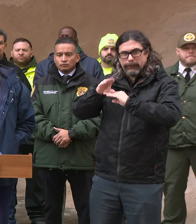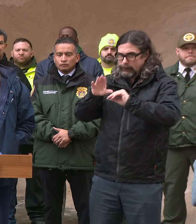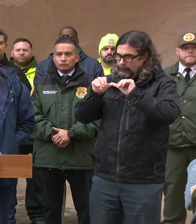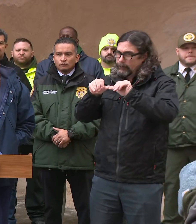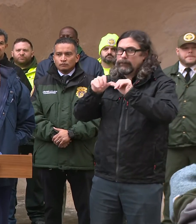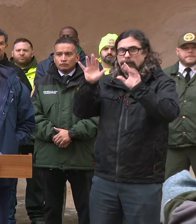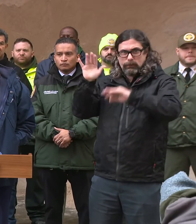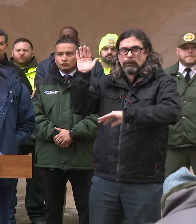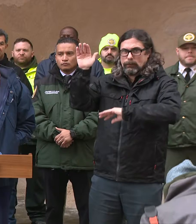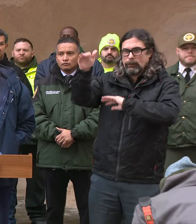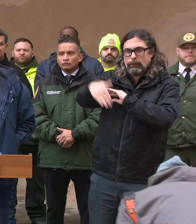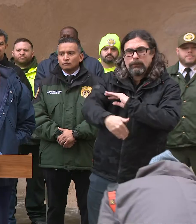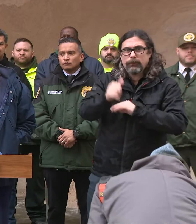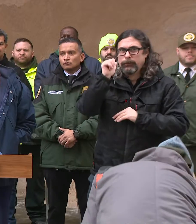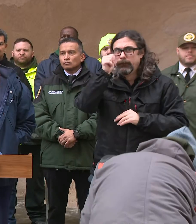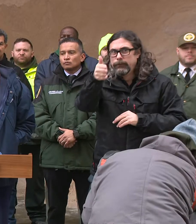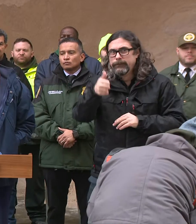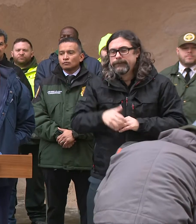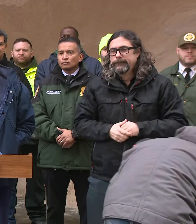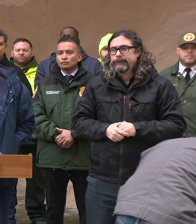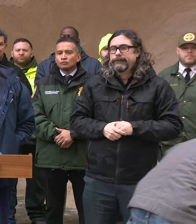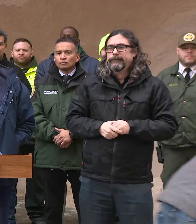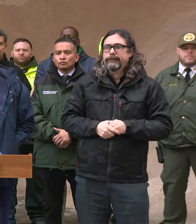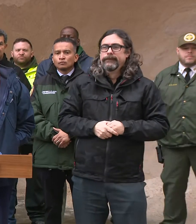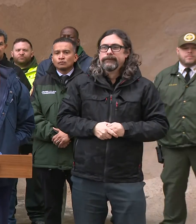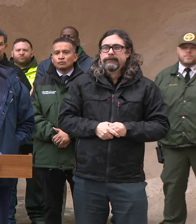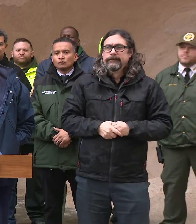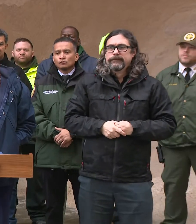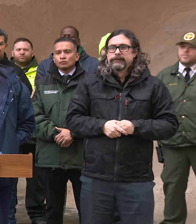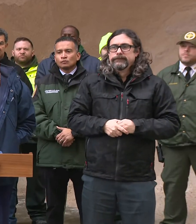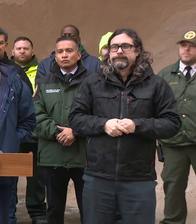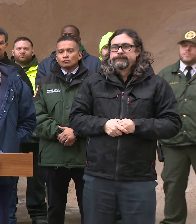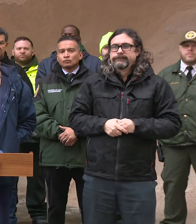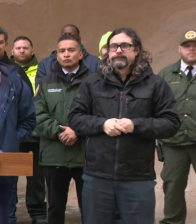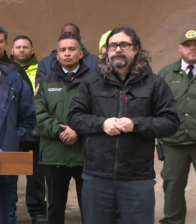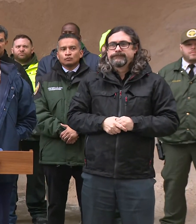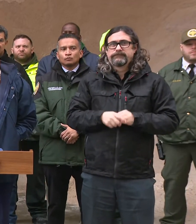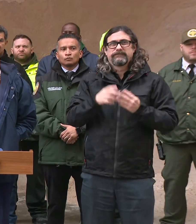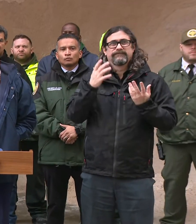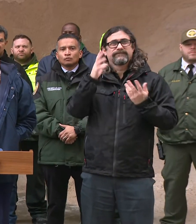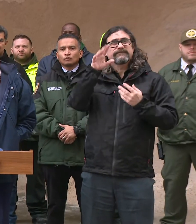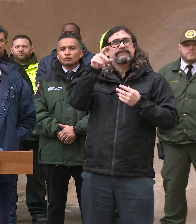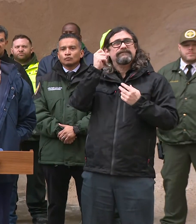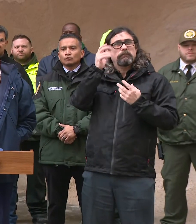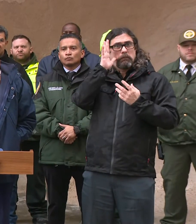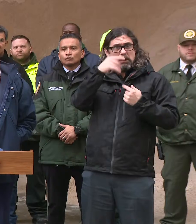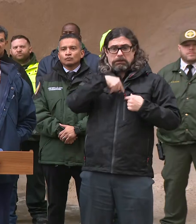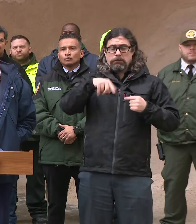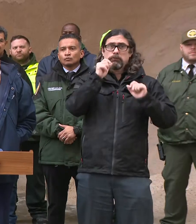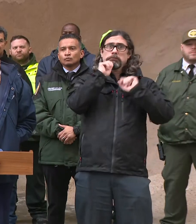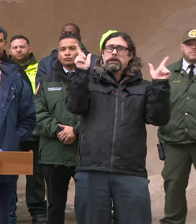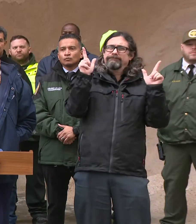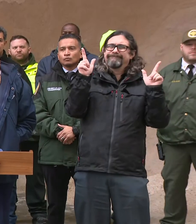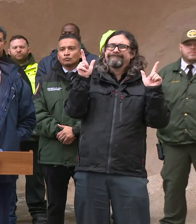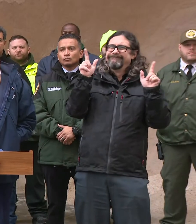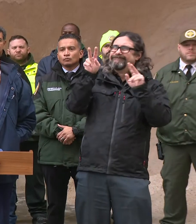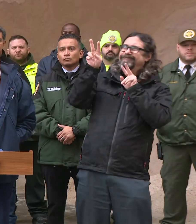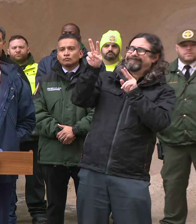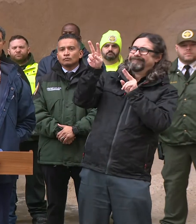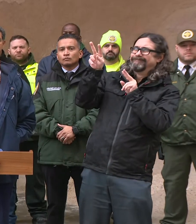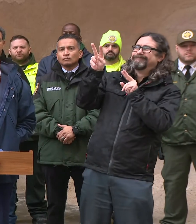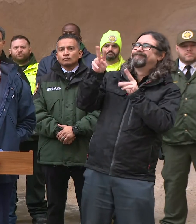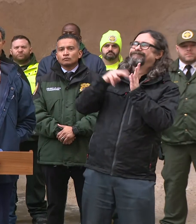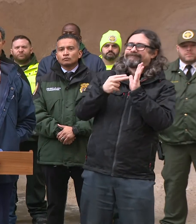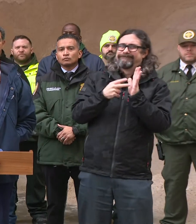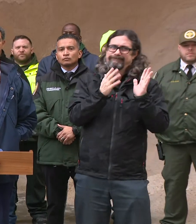time, and it is unexpected, but we will be prepared no matter what. No one handles these snow